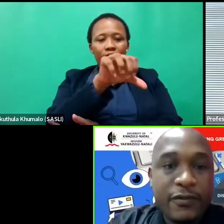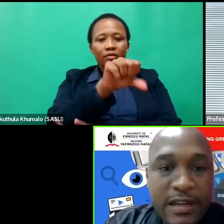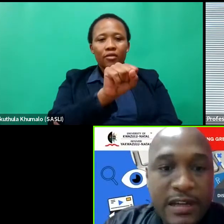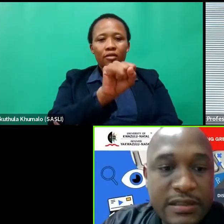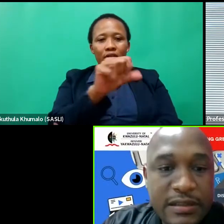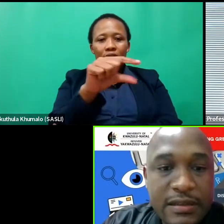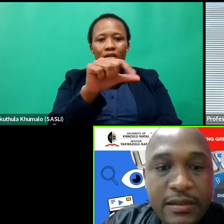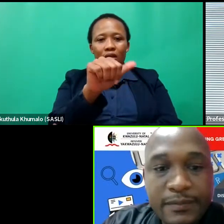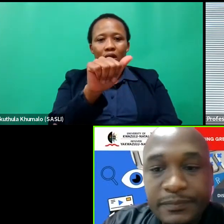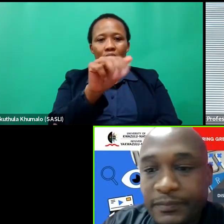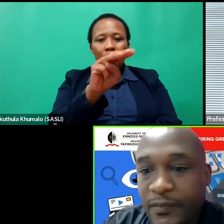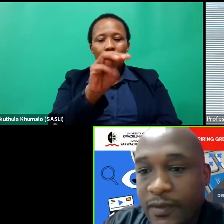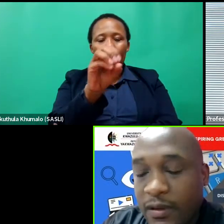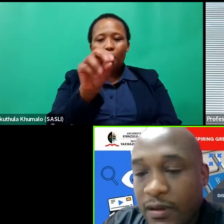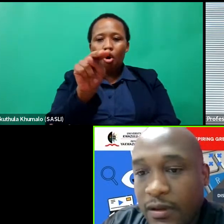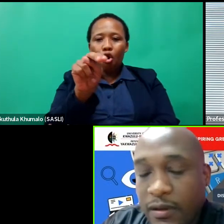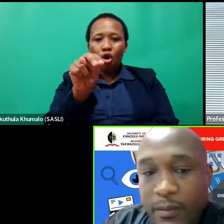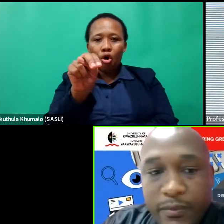for that